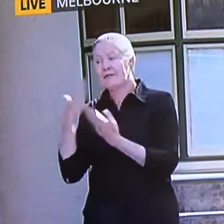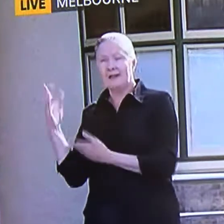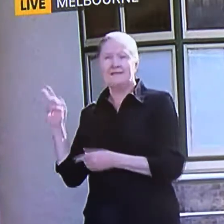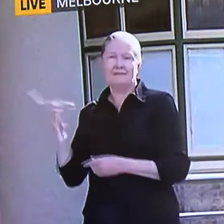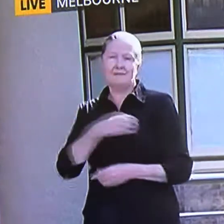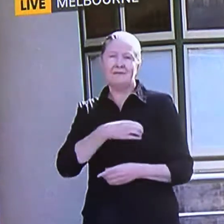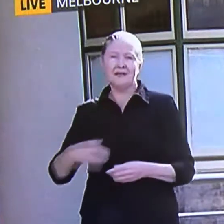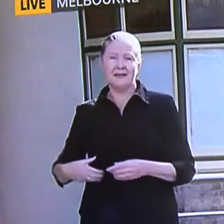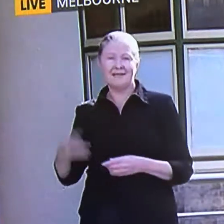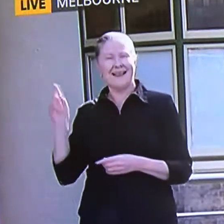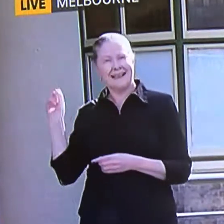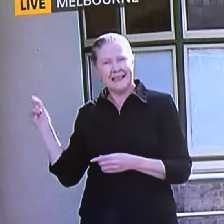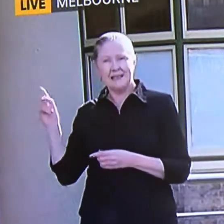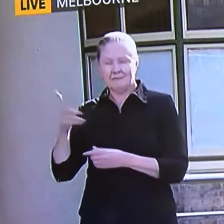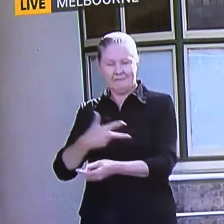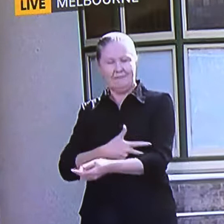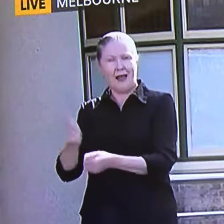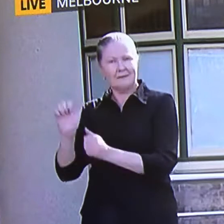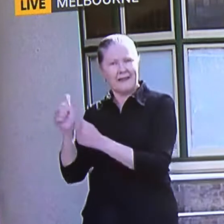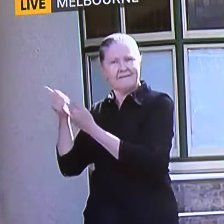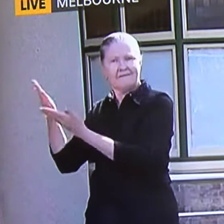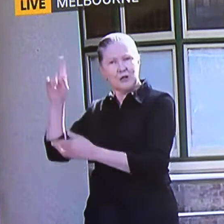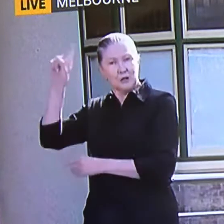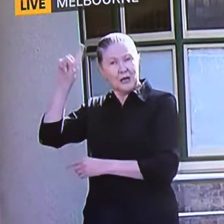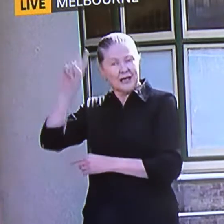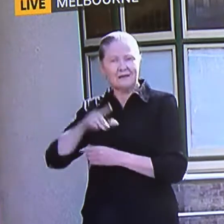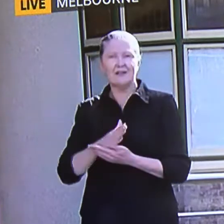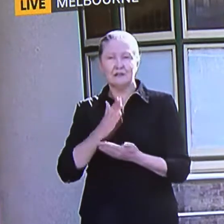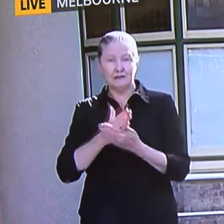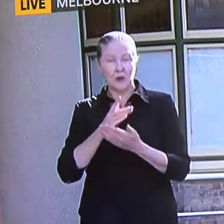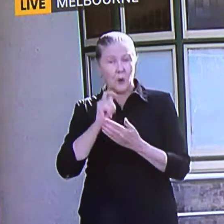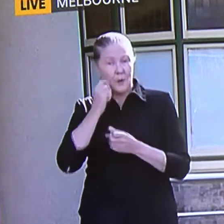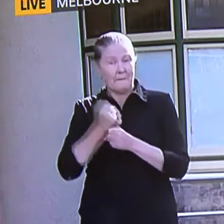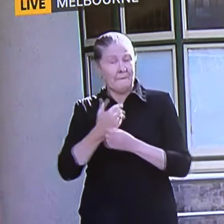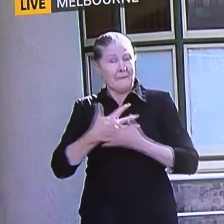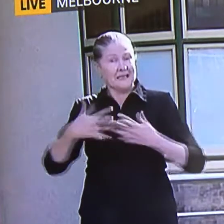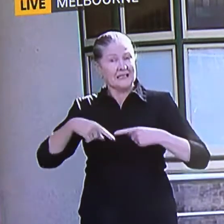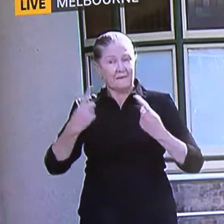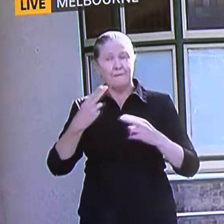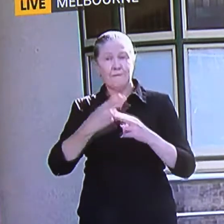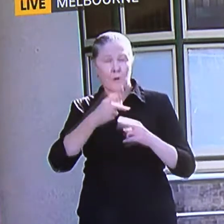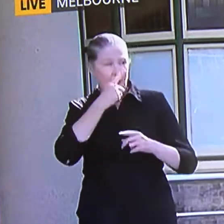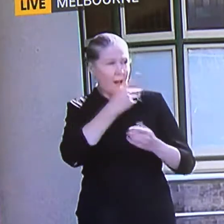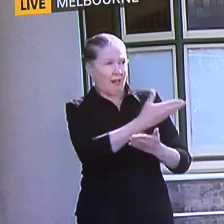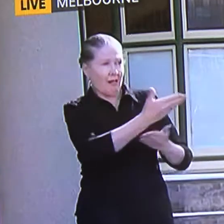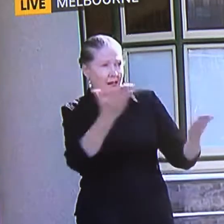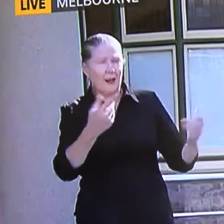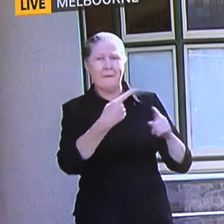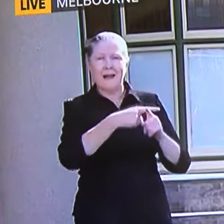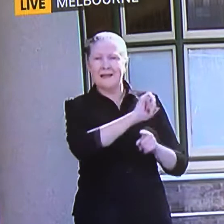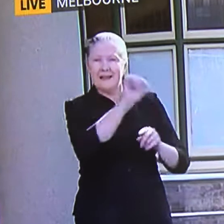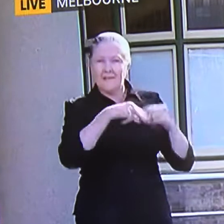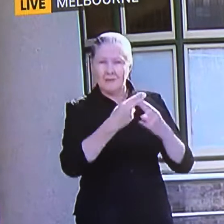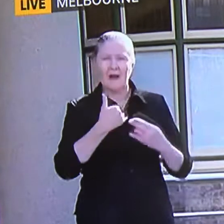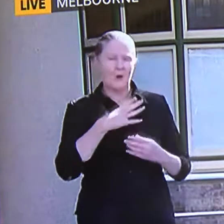his donation today. It will make the difference in lives of the patient and their families, and so I want to thank him